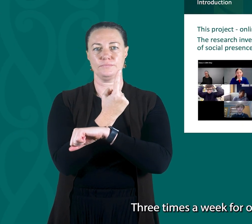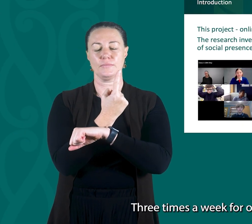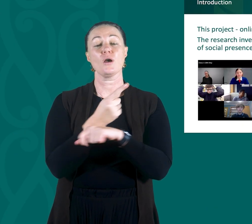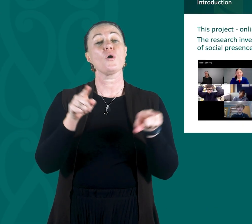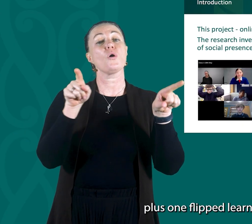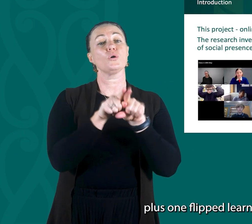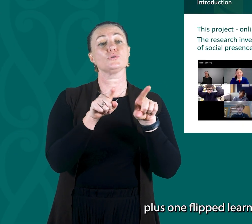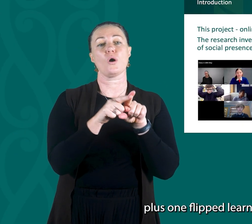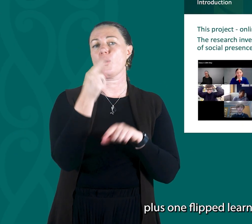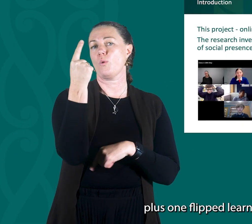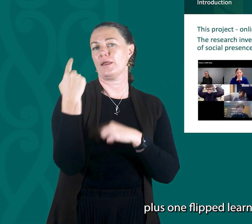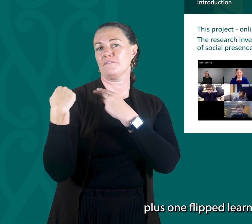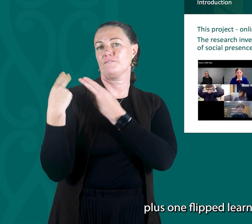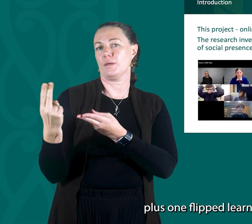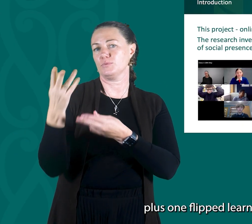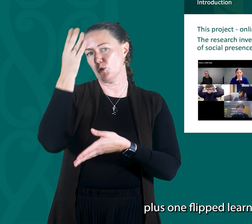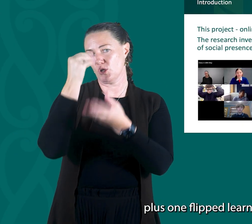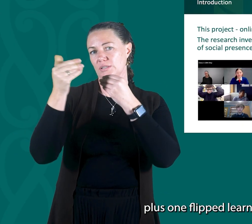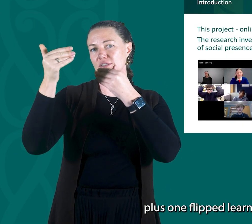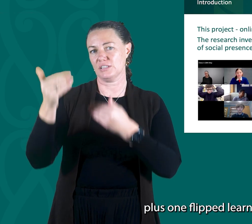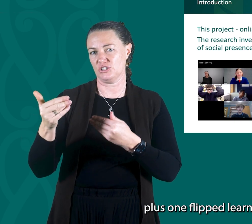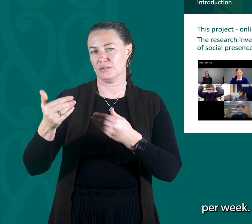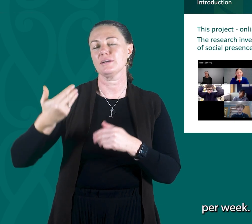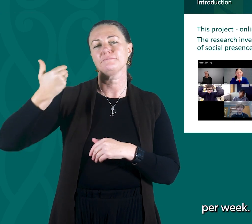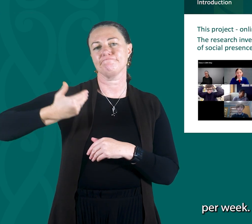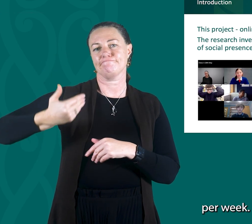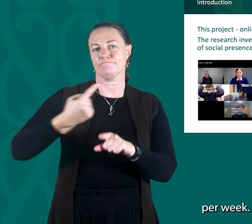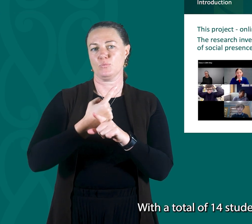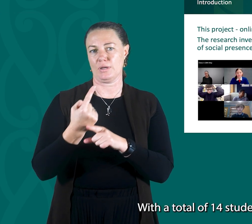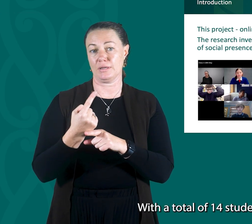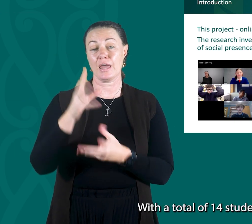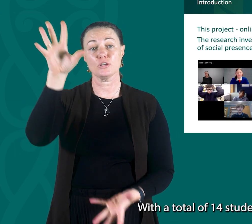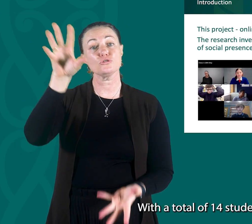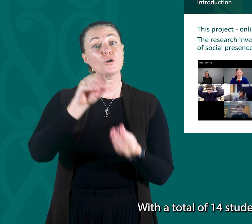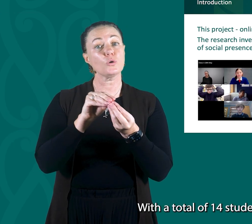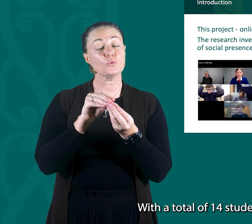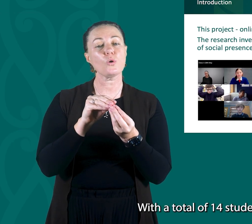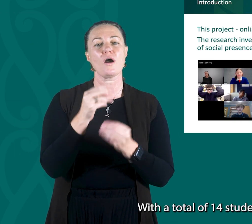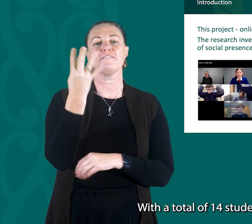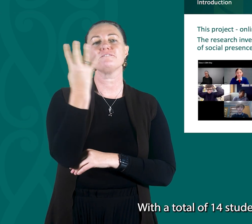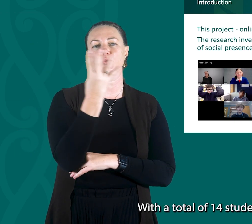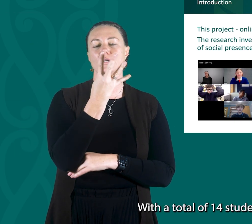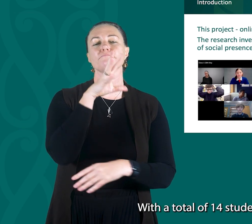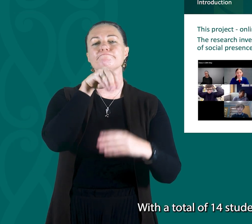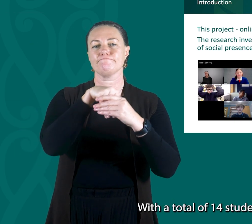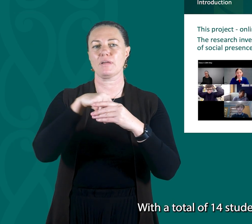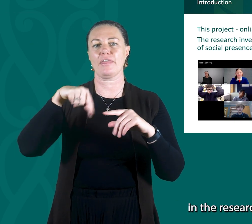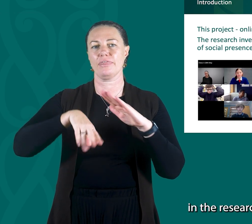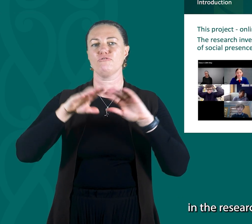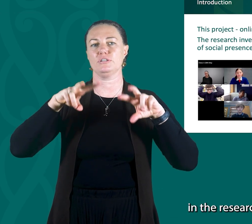each, plus 1 flipped learning session per week, with a total of 14 students involved in the